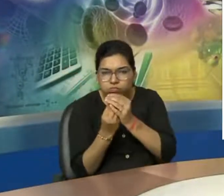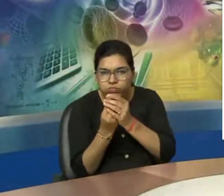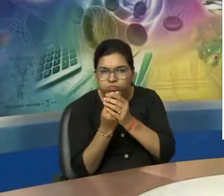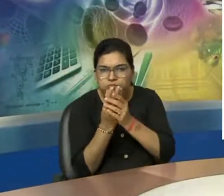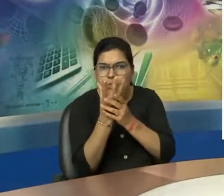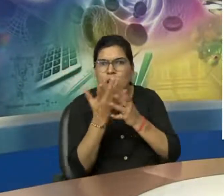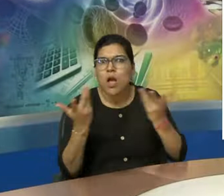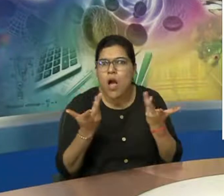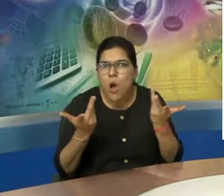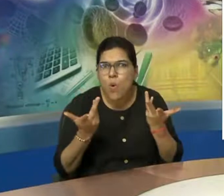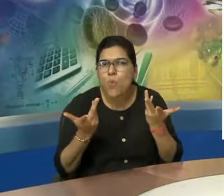Scientific.